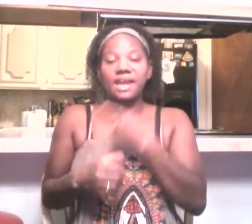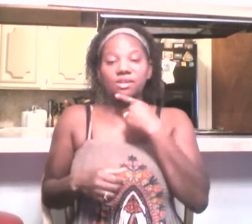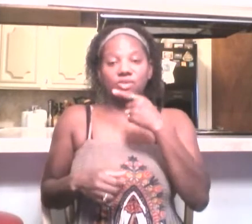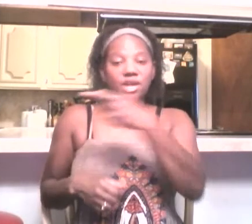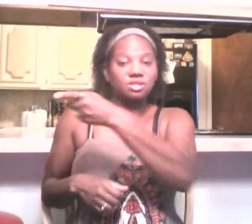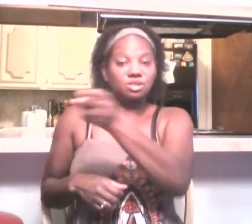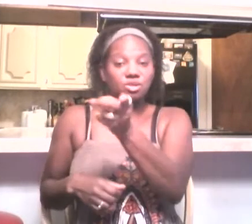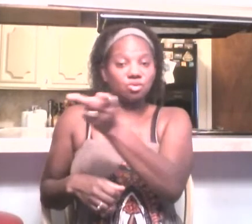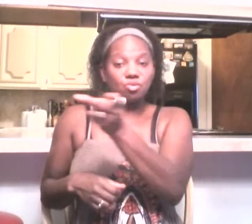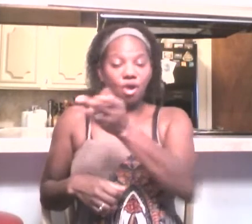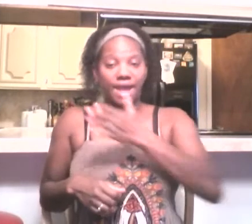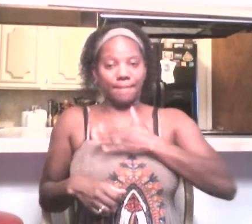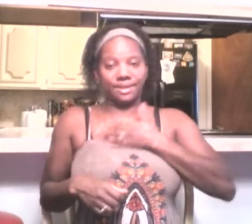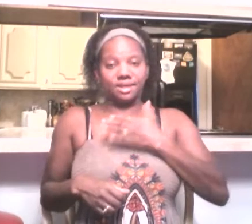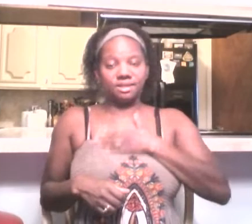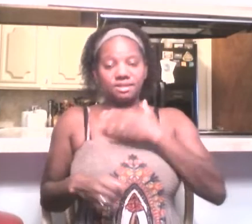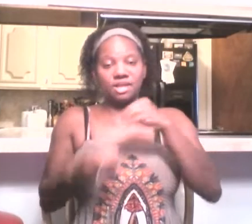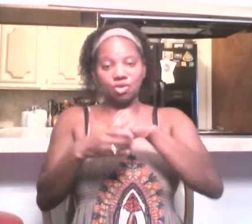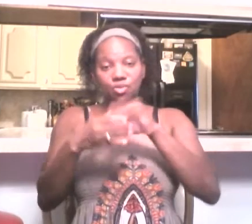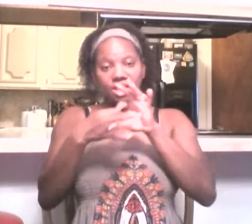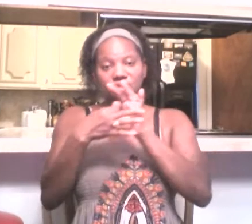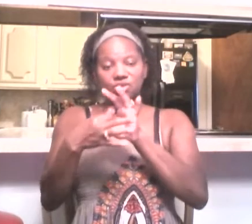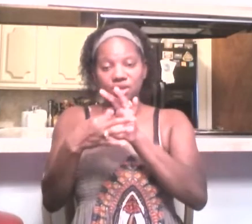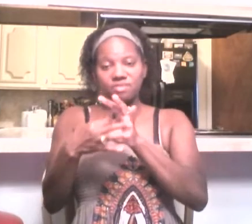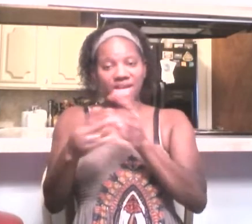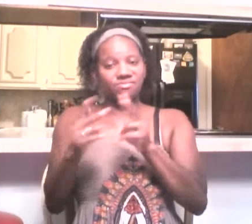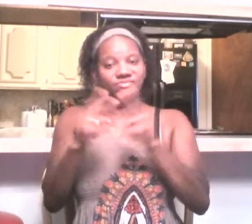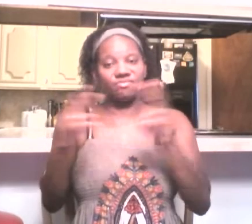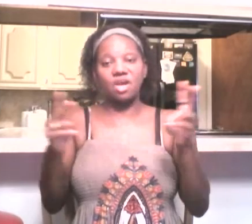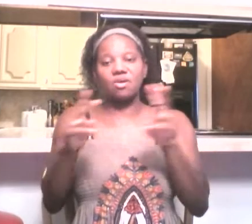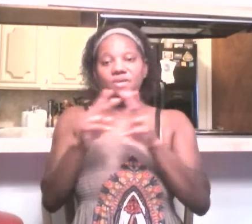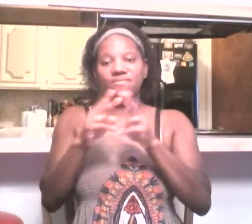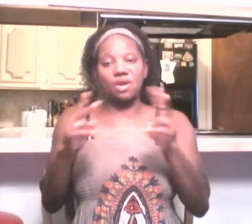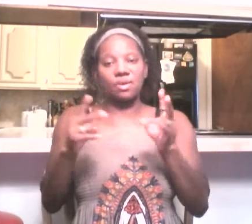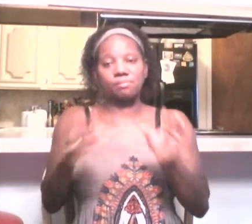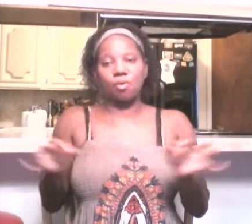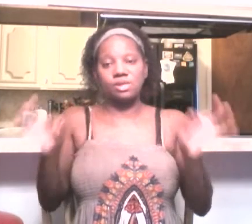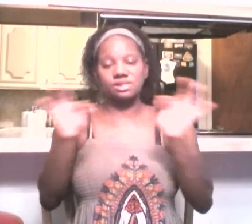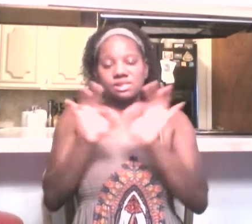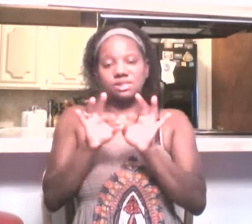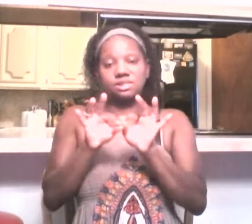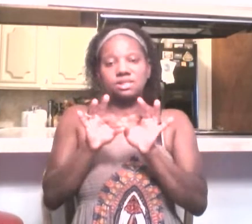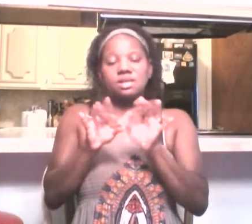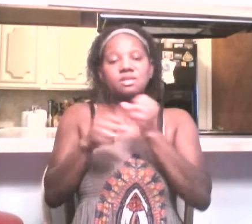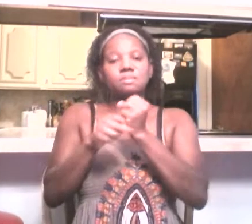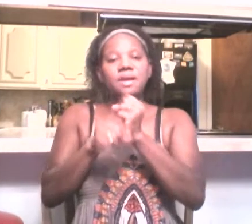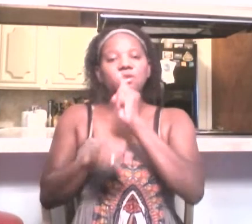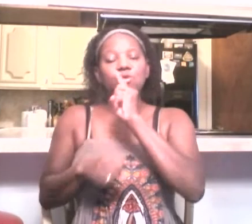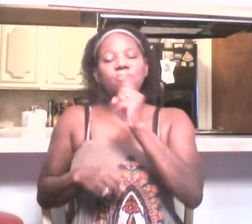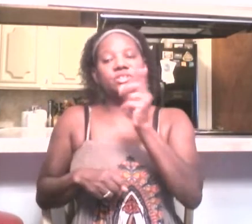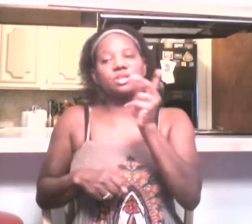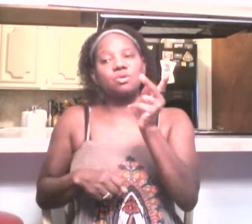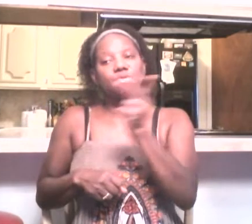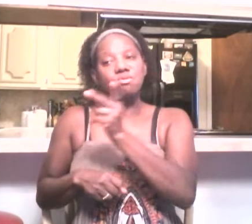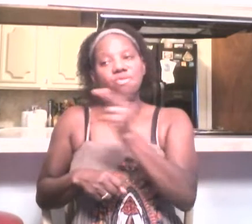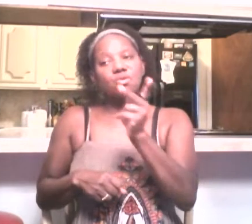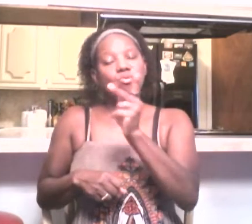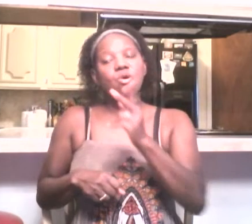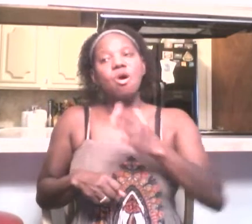saying you guys two are happy in your relationship. That's very, very important. To make sure that the two of you